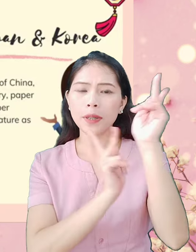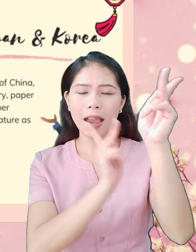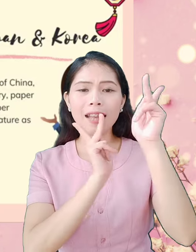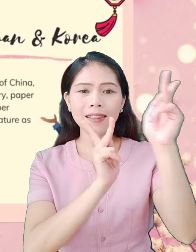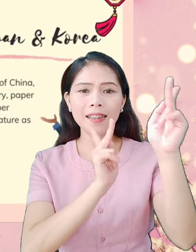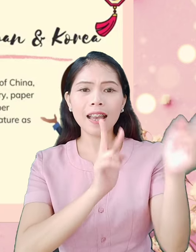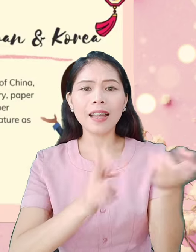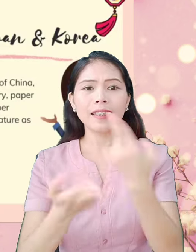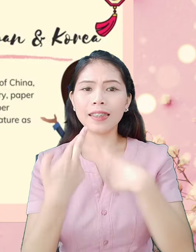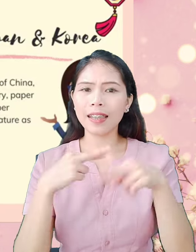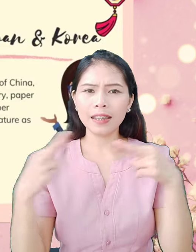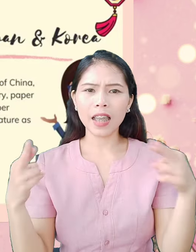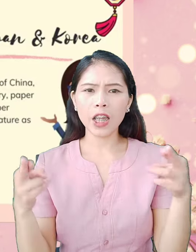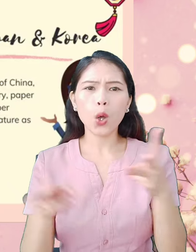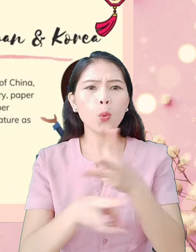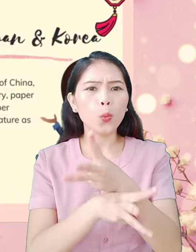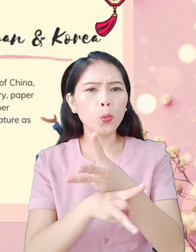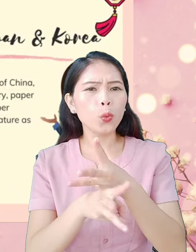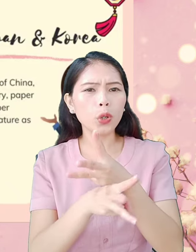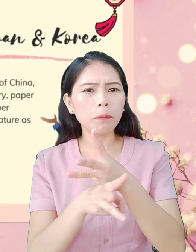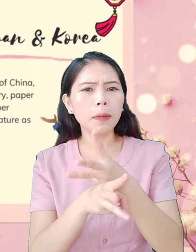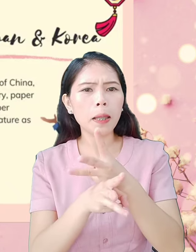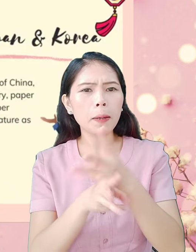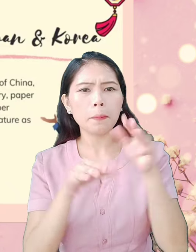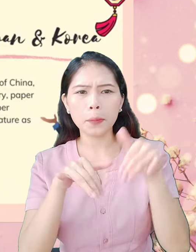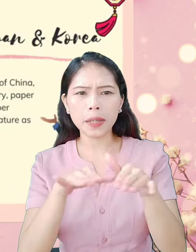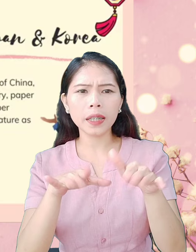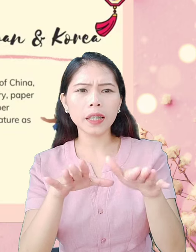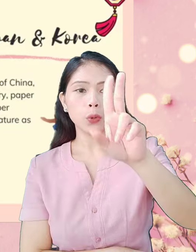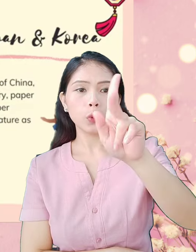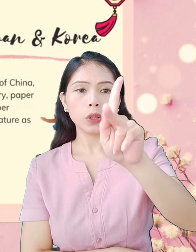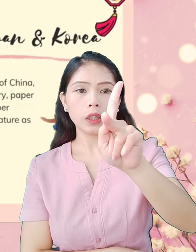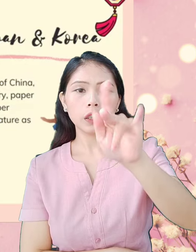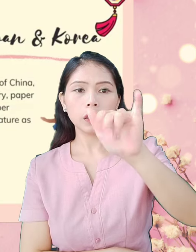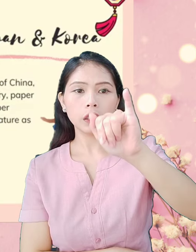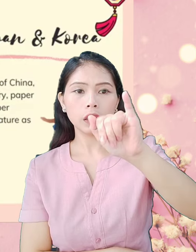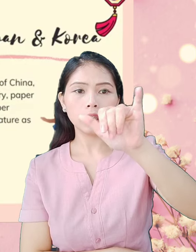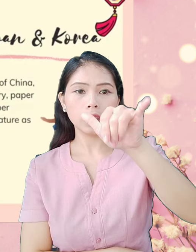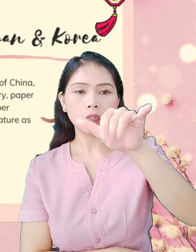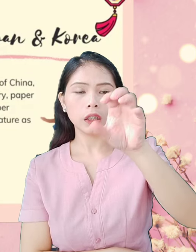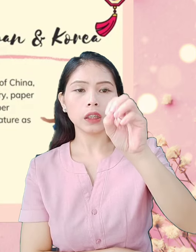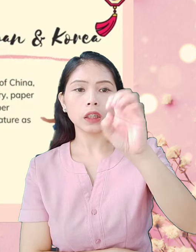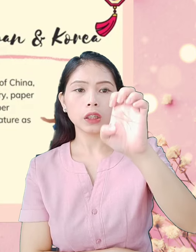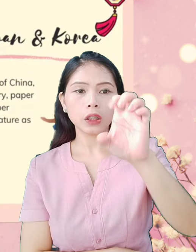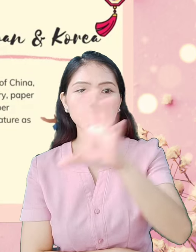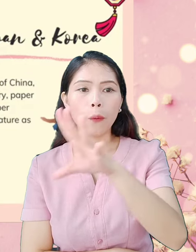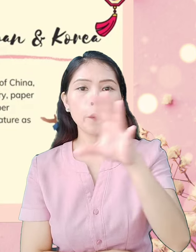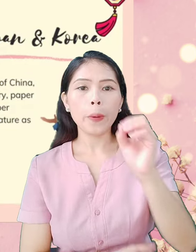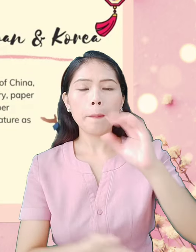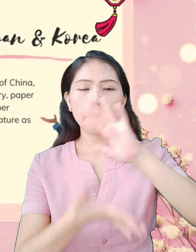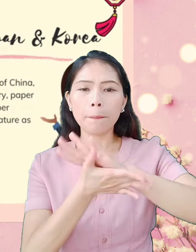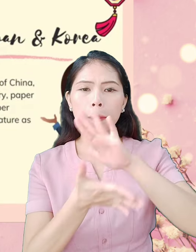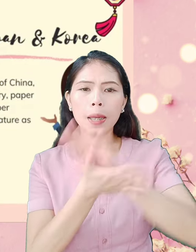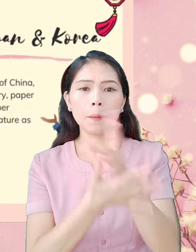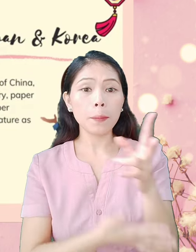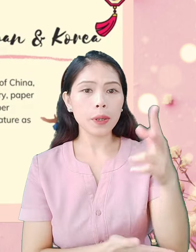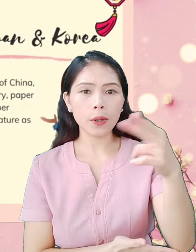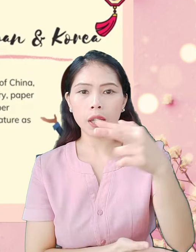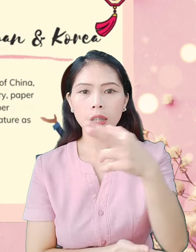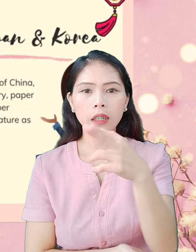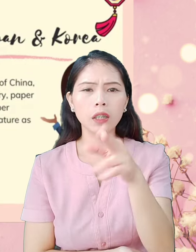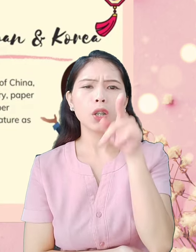paper kites, knot tying, woodblock printing, yokio, and paper